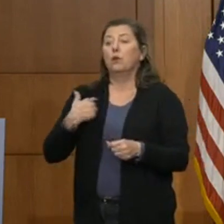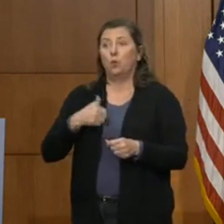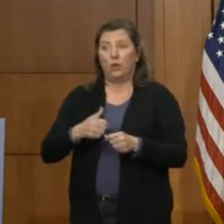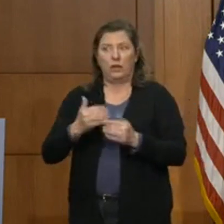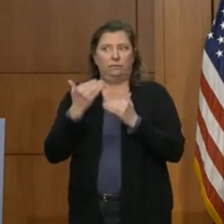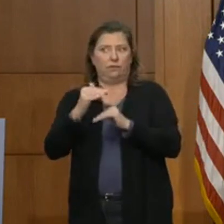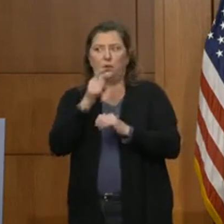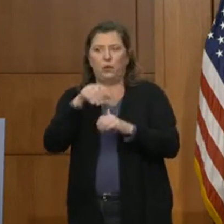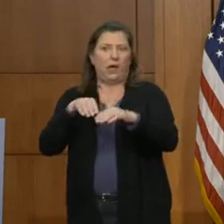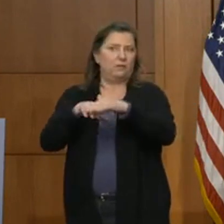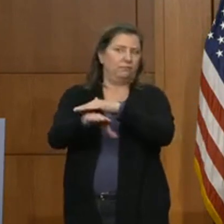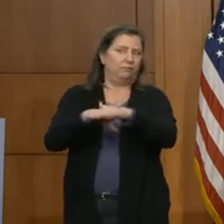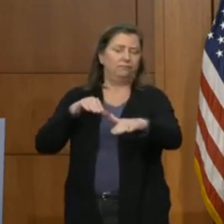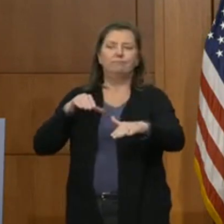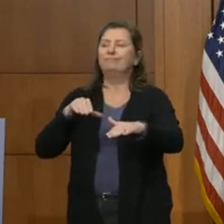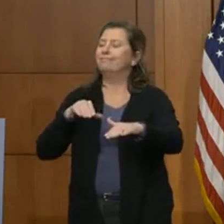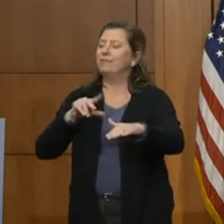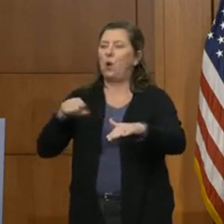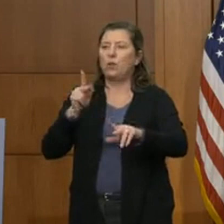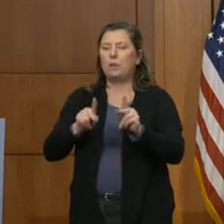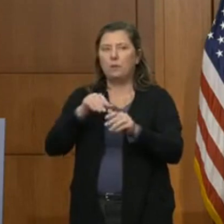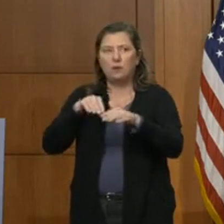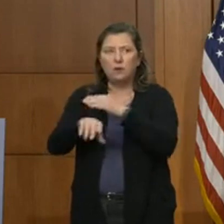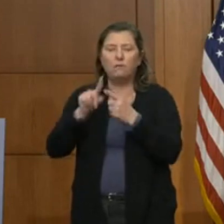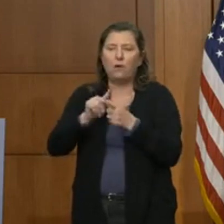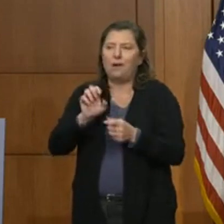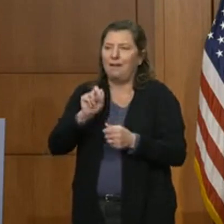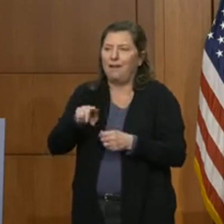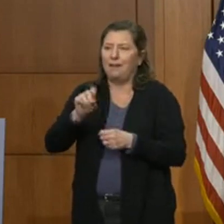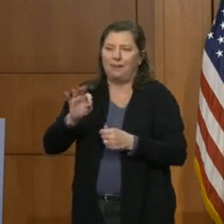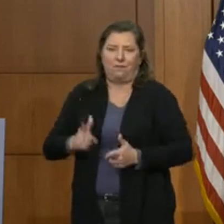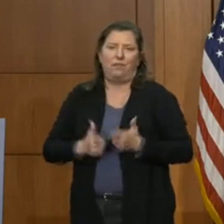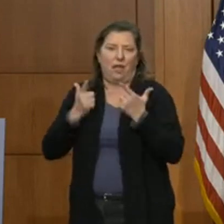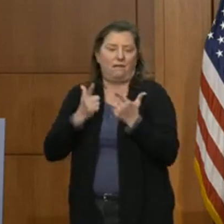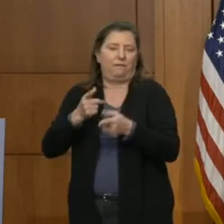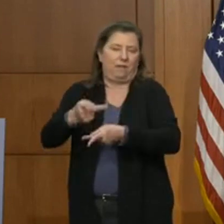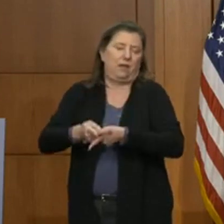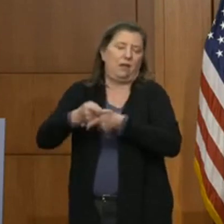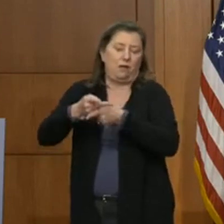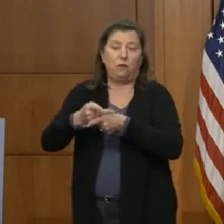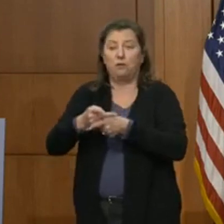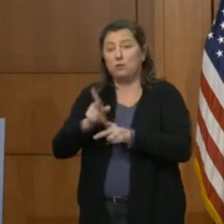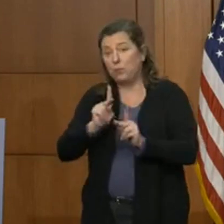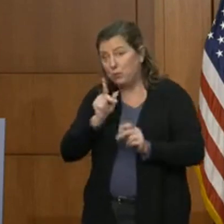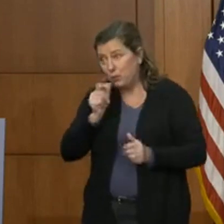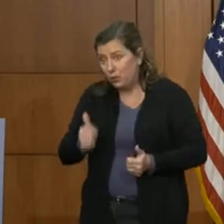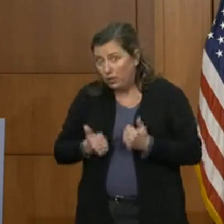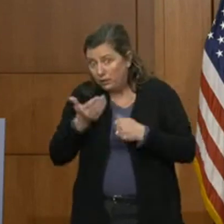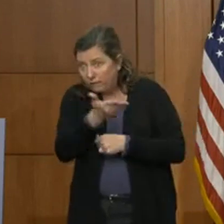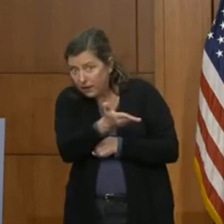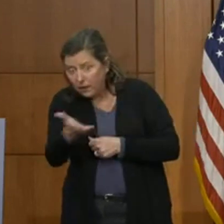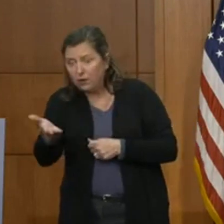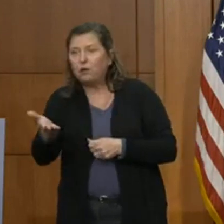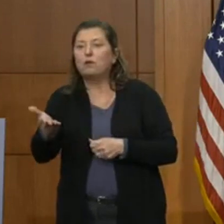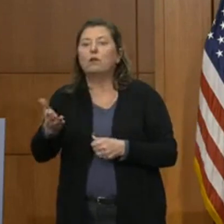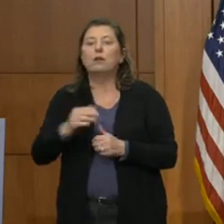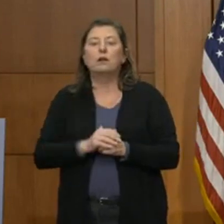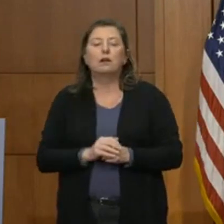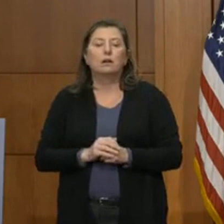access to only those individuals for end-of-life care. We have our residents at our care